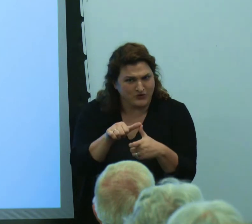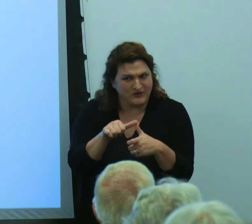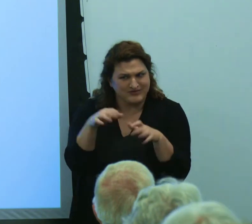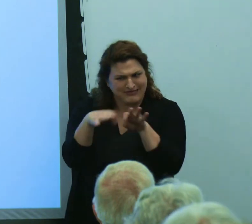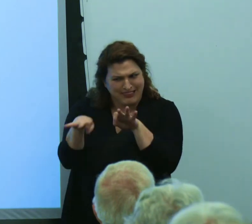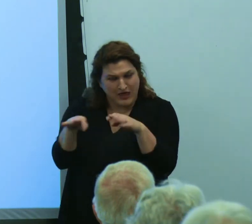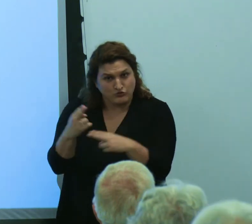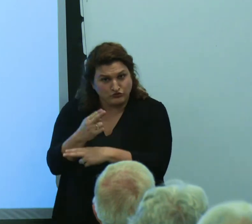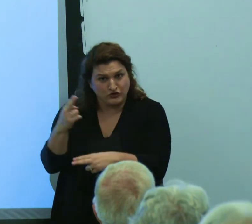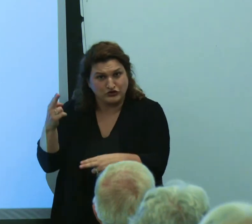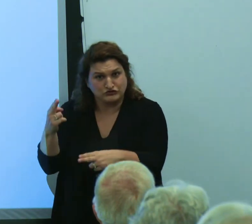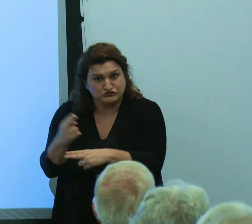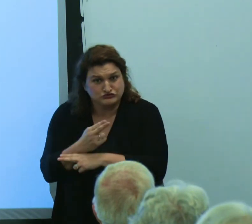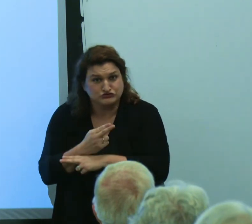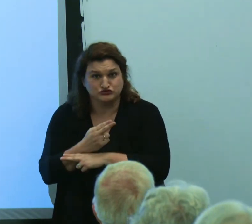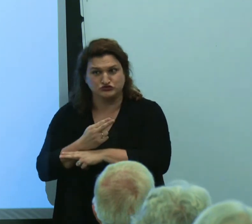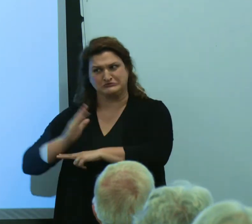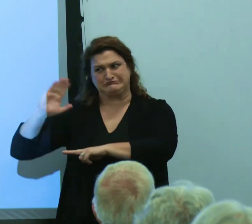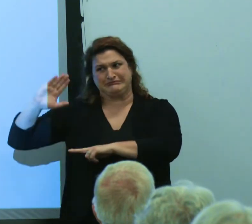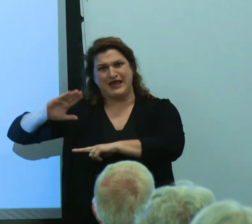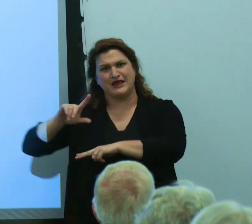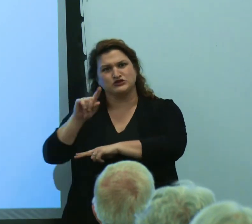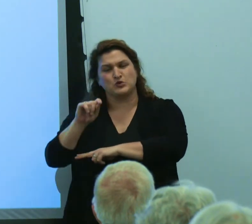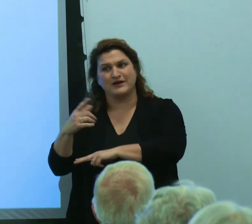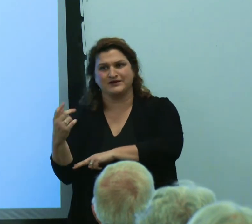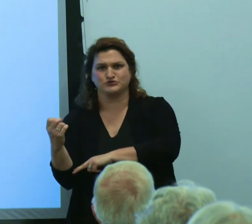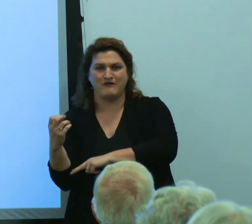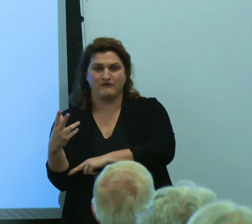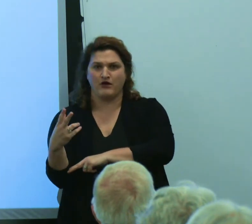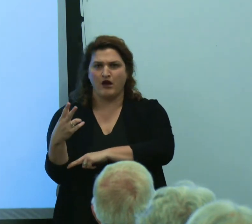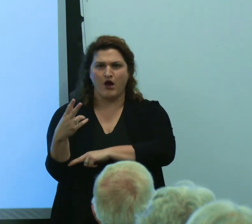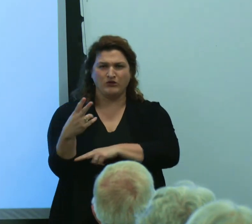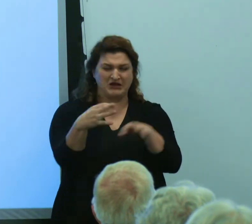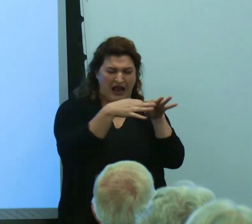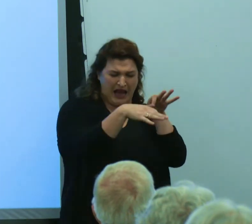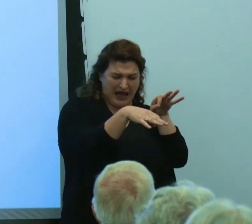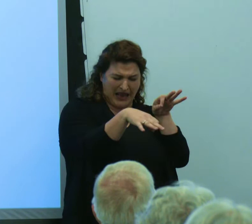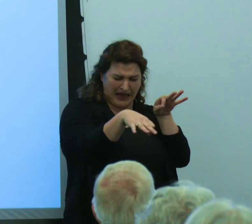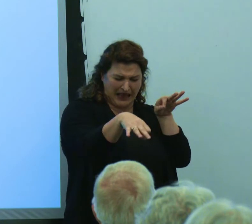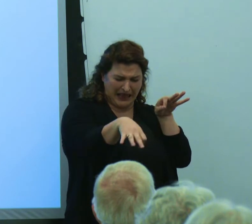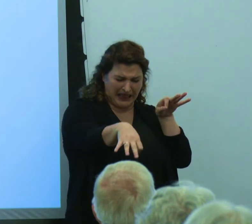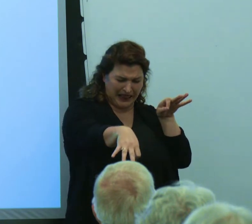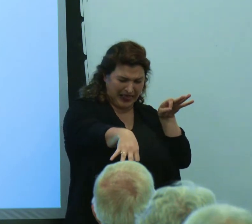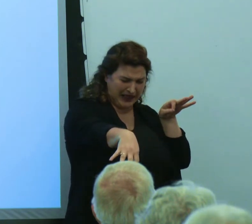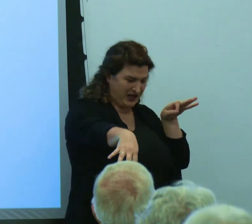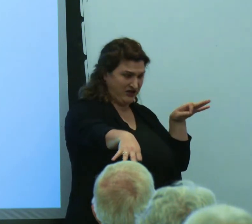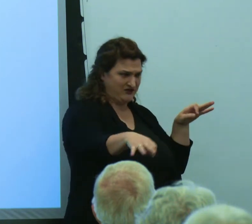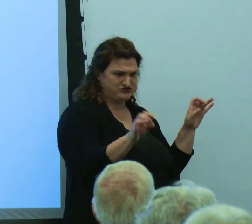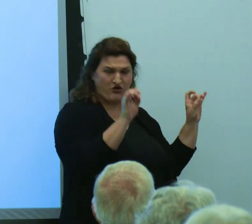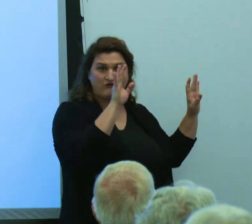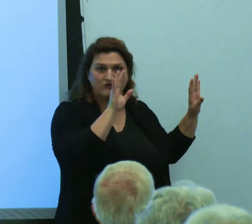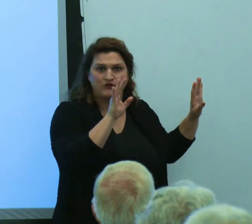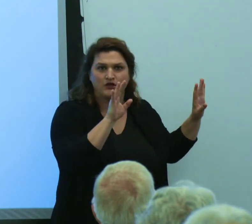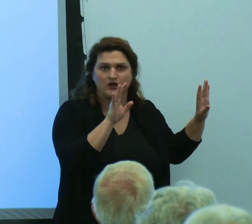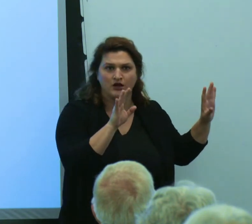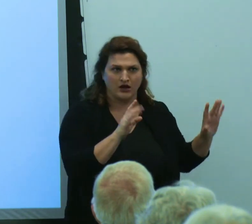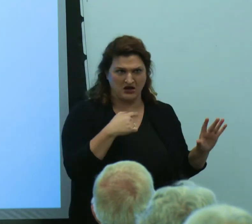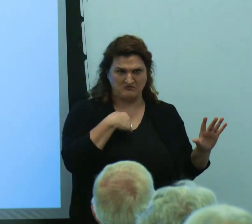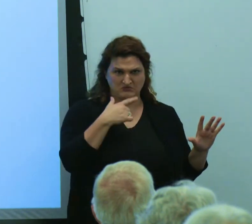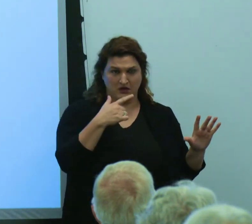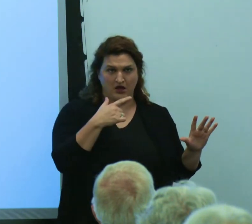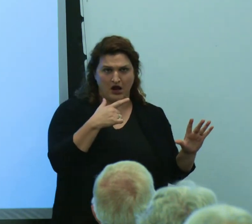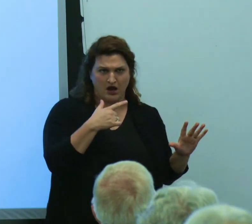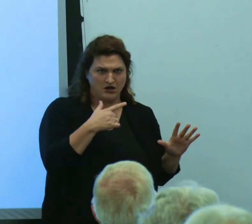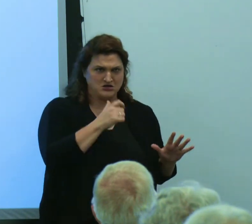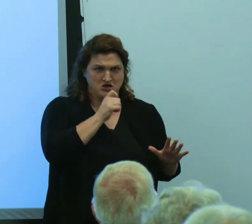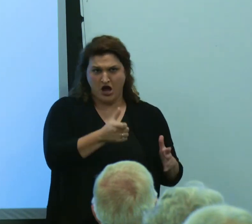2012, it was longer than my arm, and it was just incredibly painful. They kept talking about unaccountable